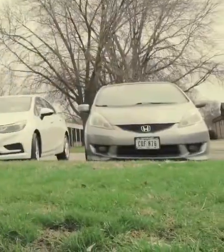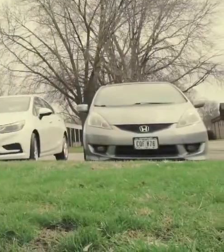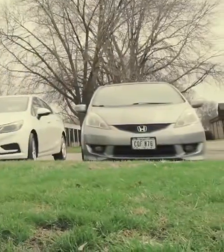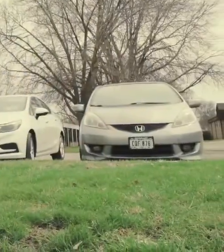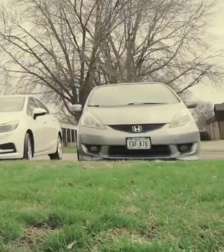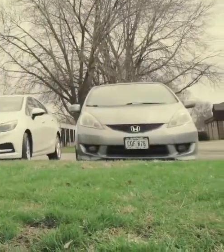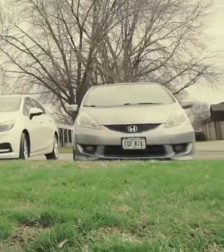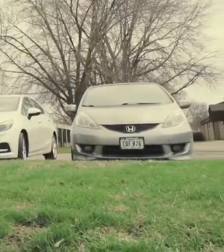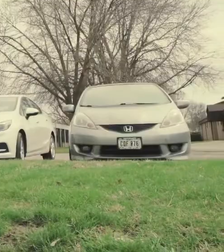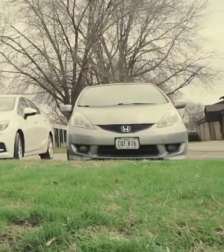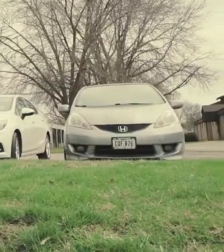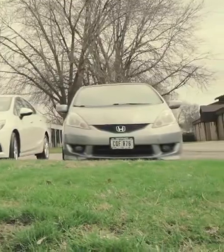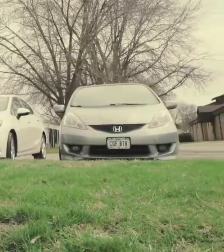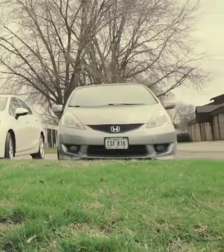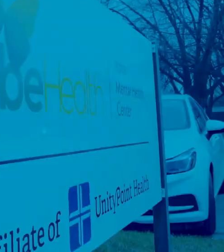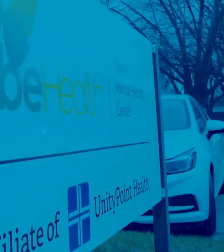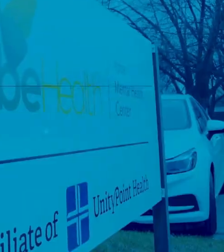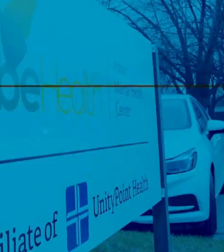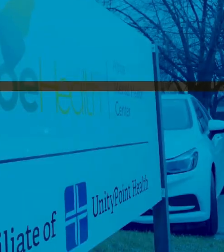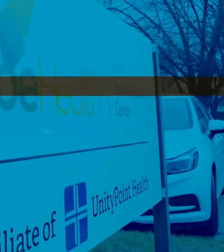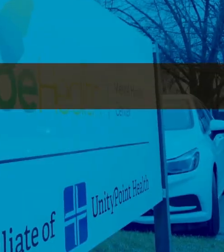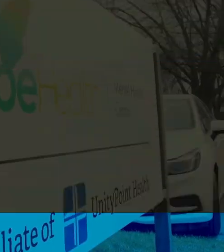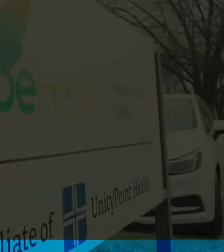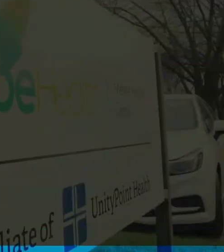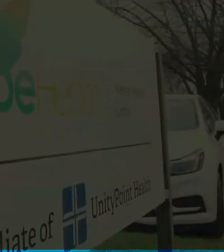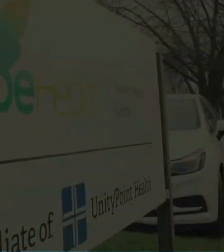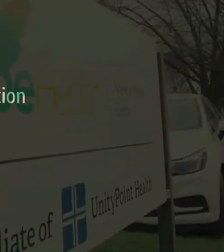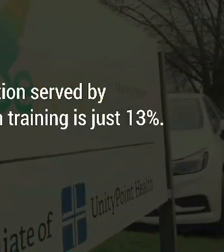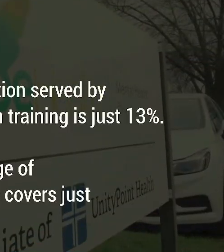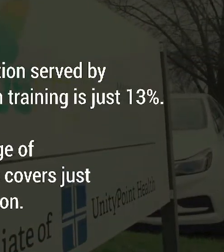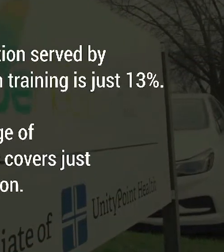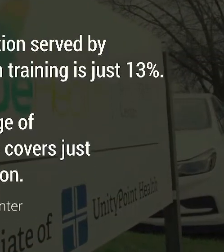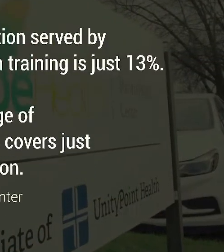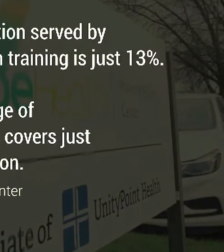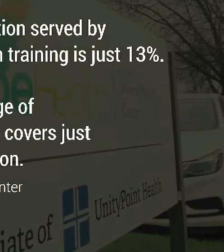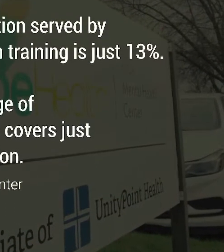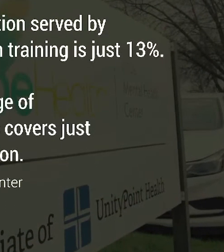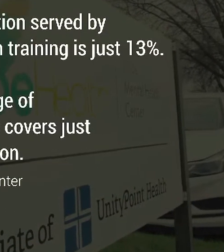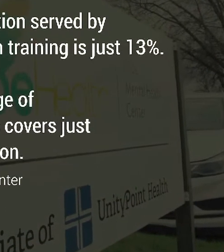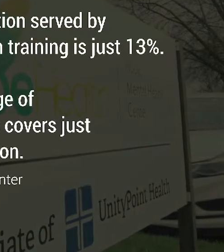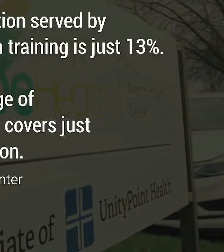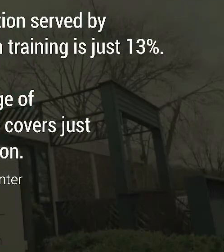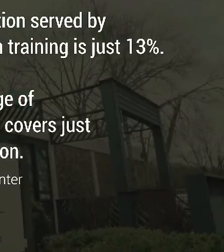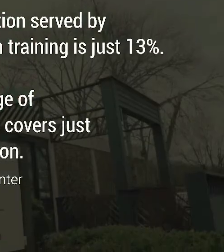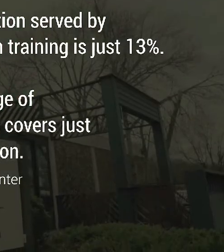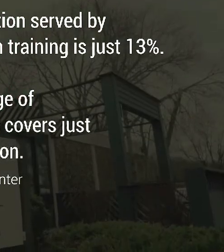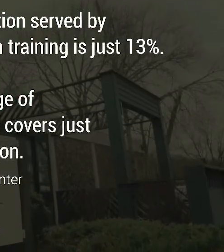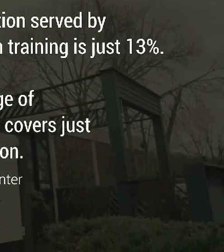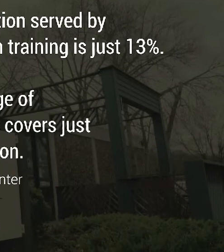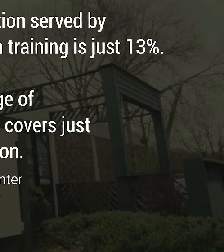may not need that acute treatment, but they still need some treatment and they need some help.